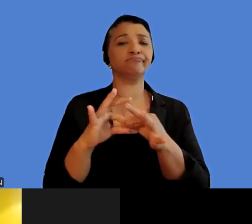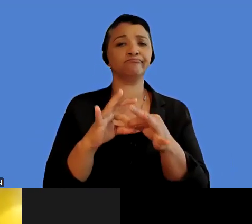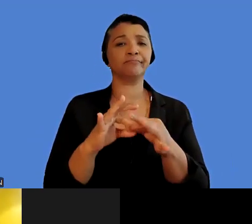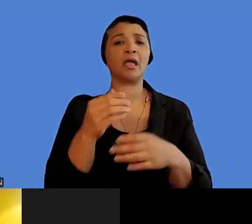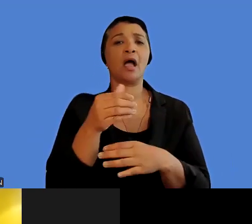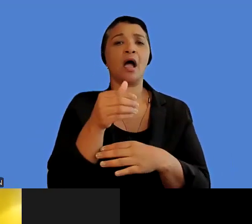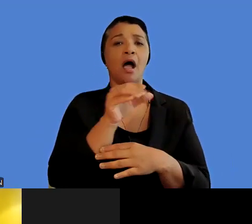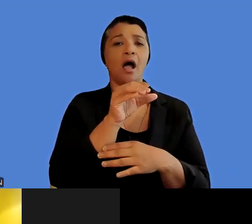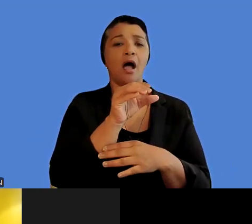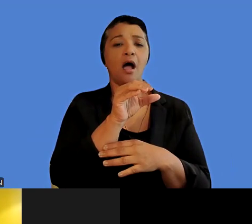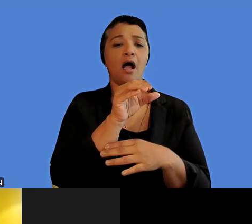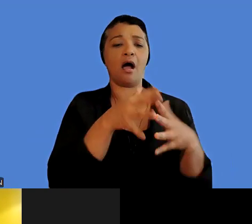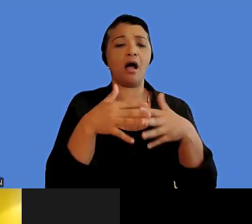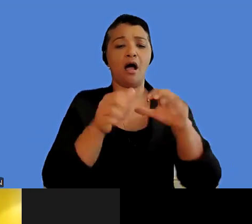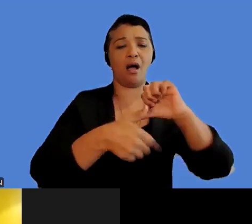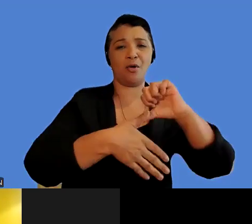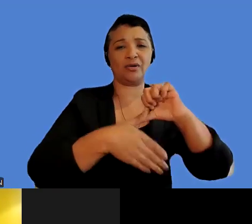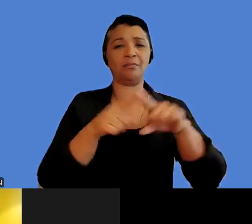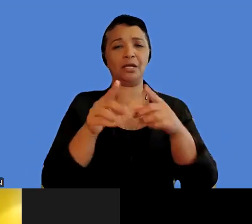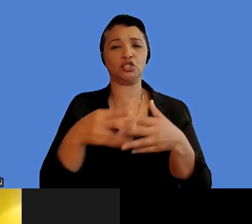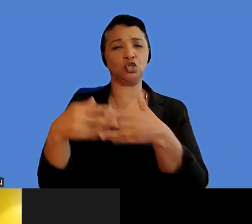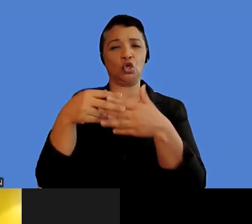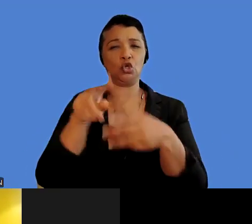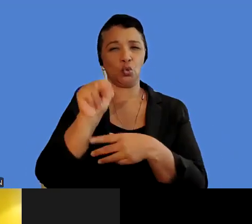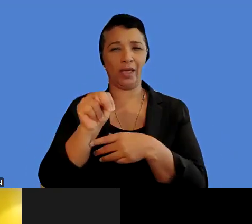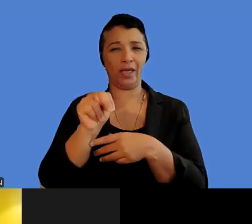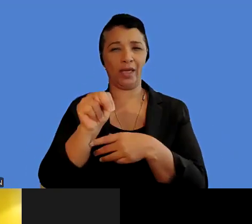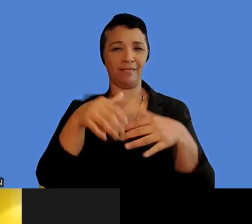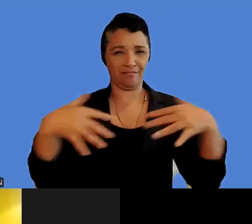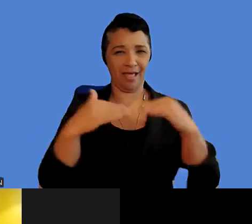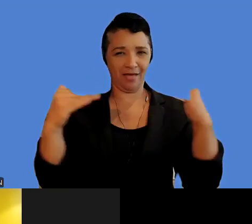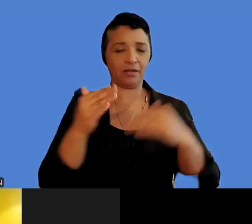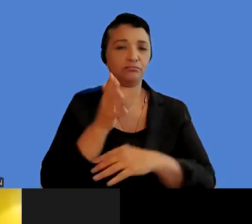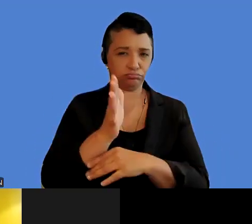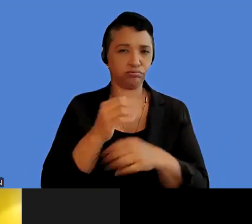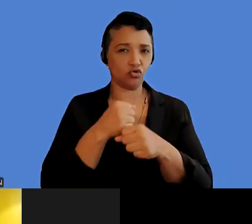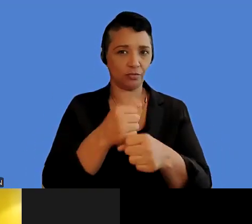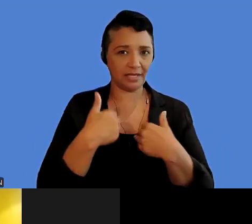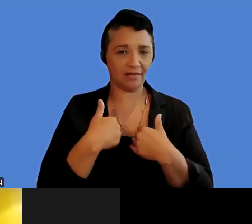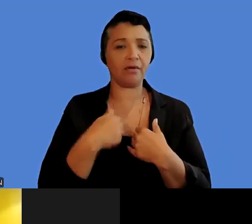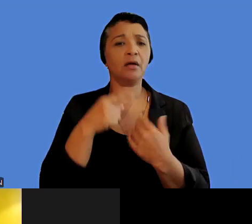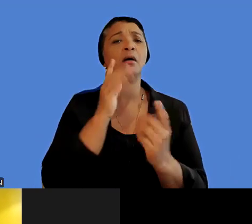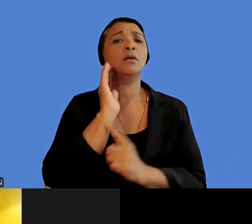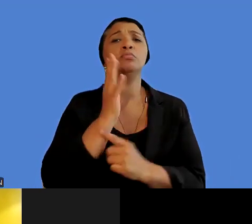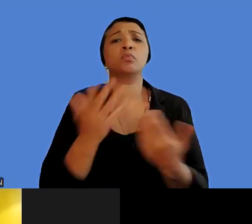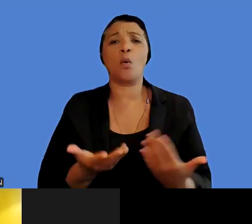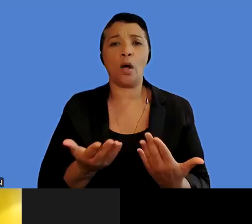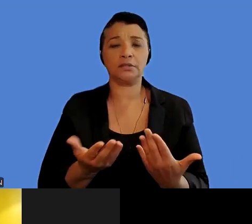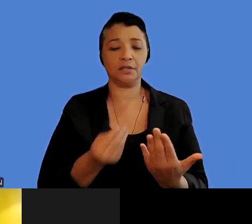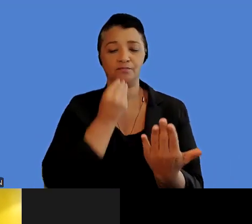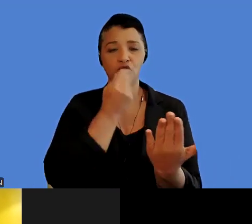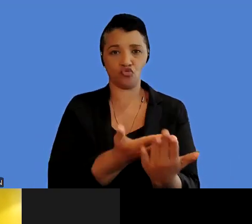the United Nations levels. Olga will be speaking about key recommendations for